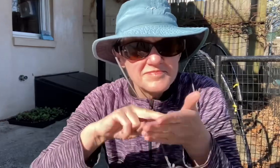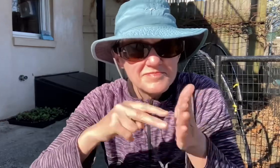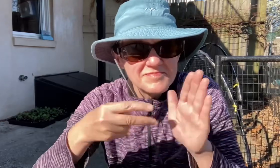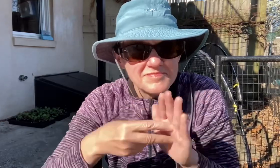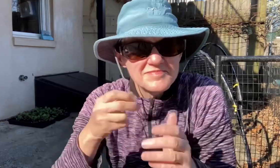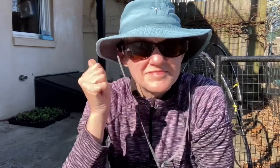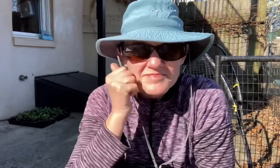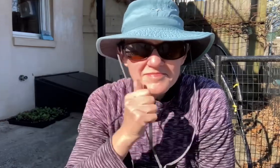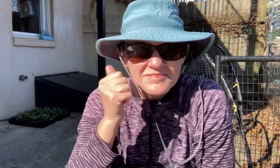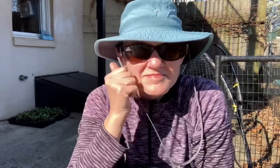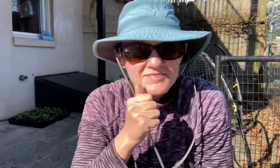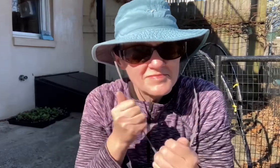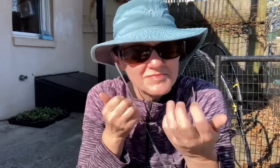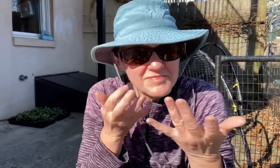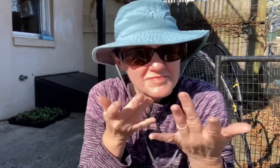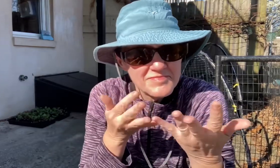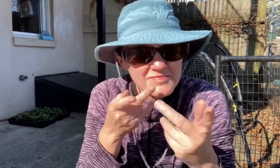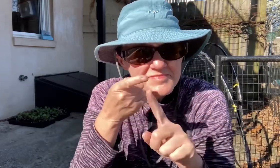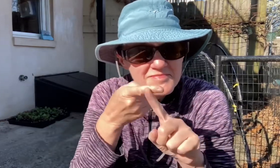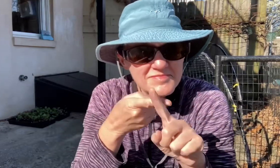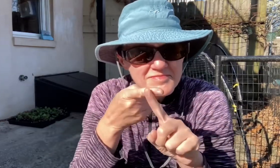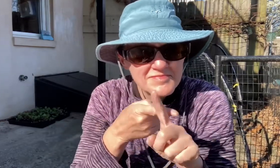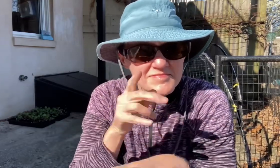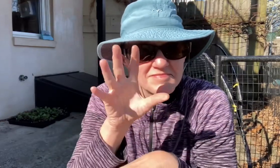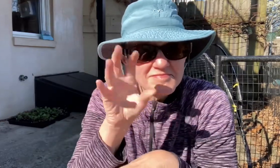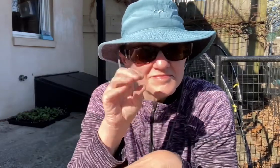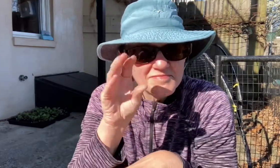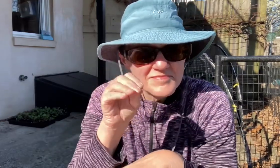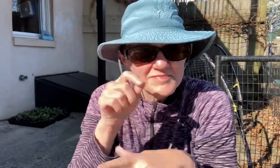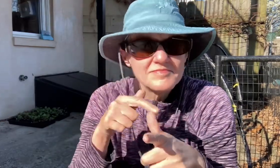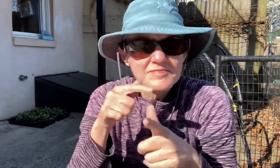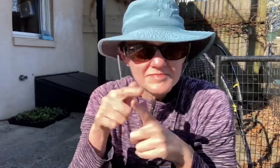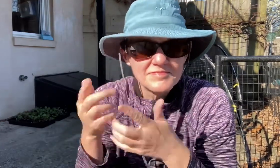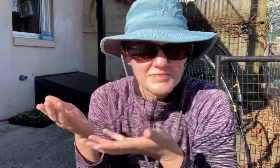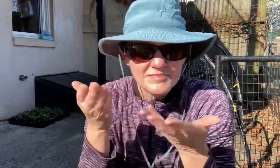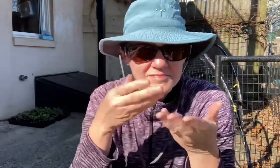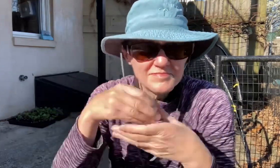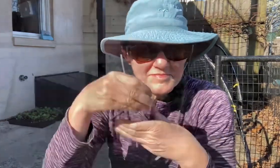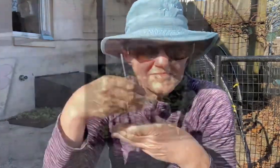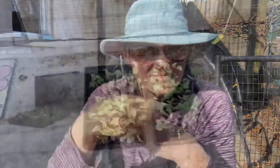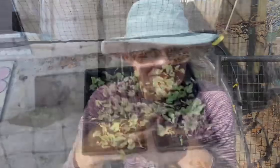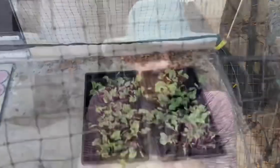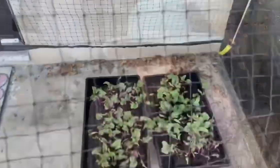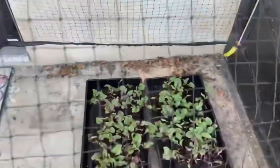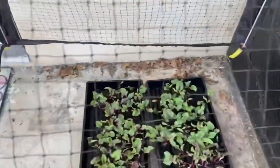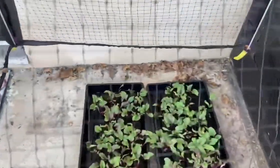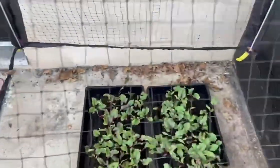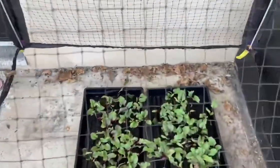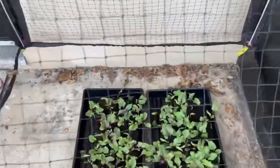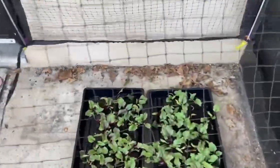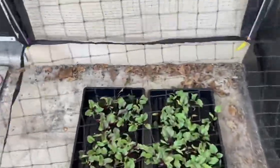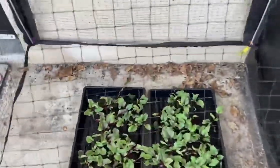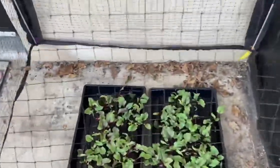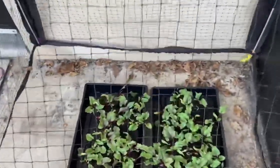up a flower head. So every day I'm going to wait until it gets to be about 50 degrees, then I'll bring them outside.